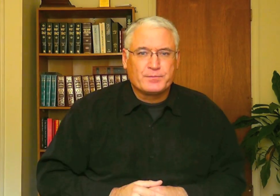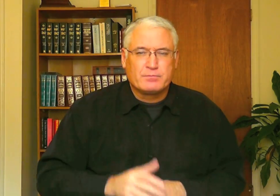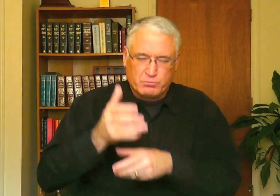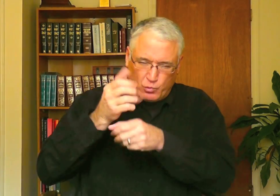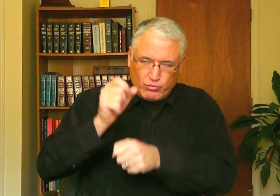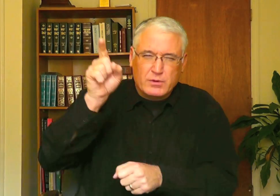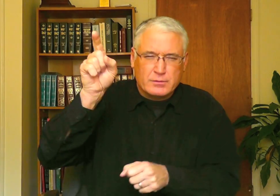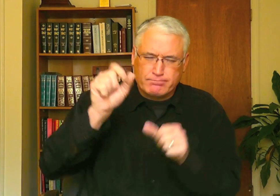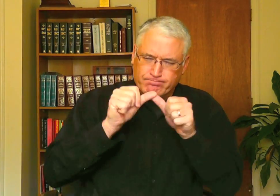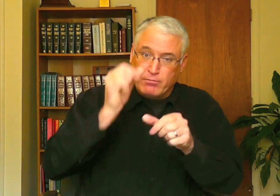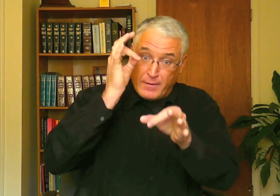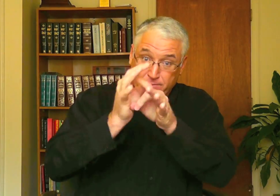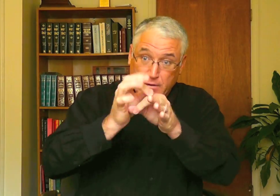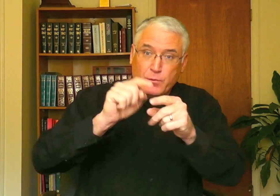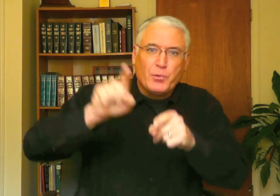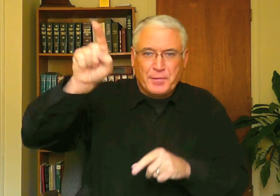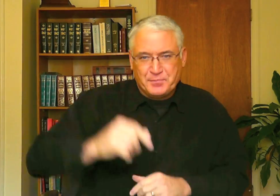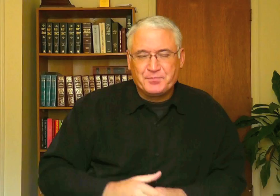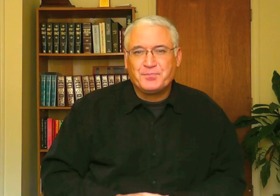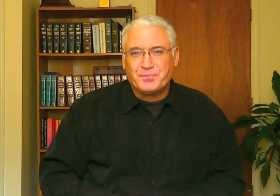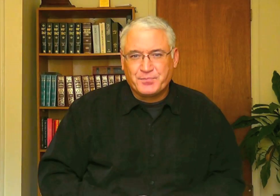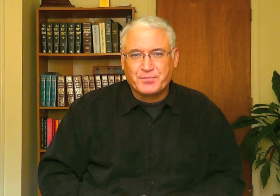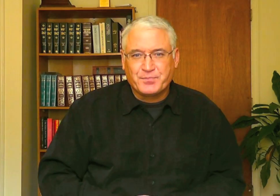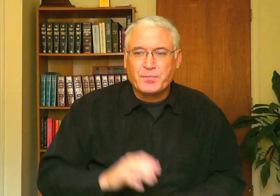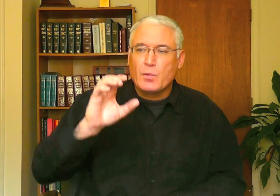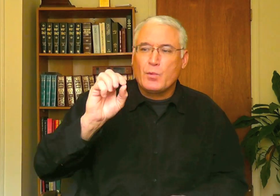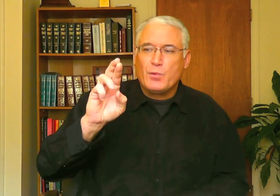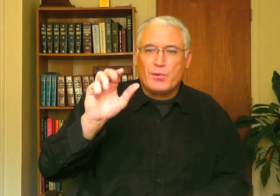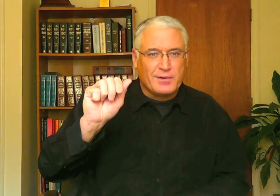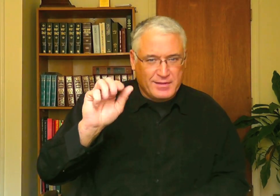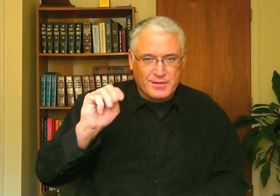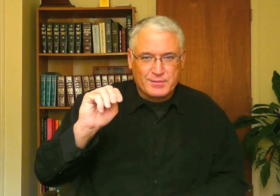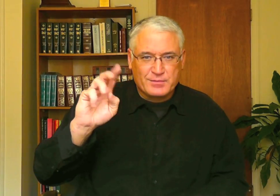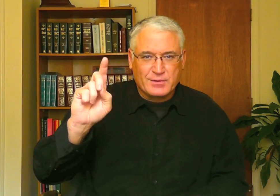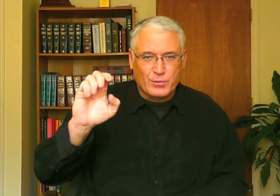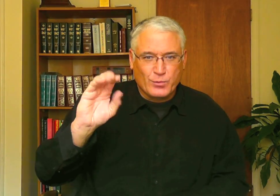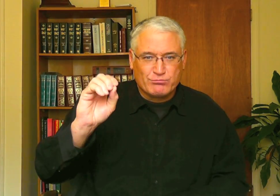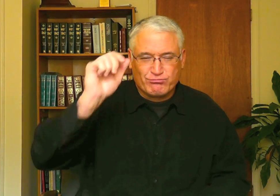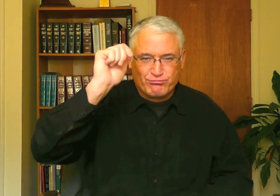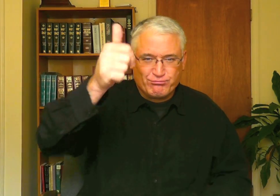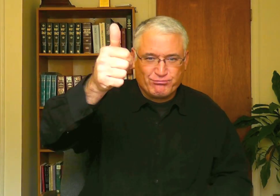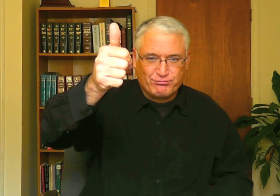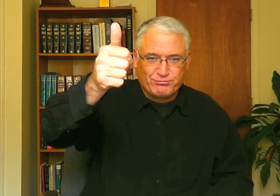that it is true, and trust in Him and be faithful to Him. Coram Deo.